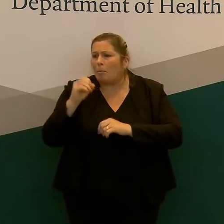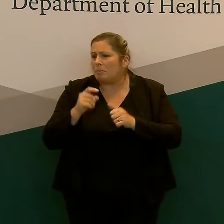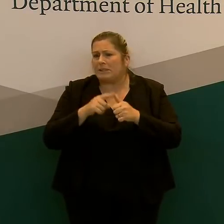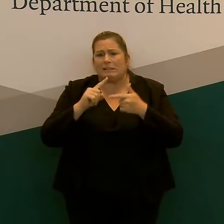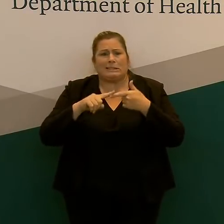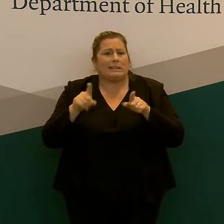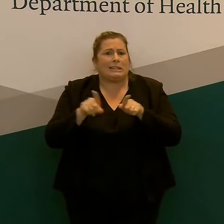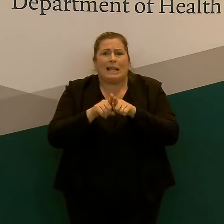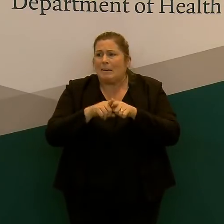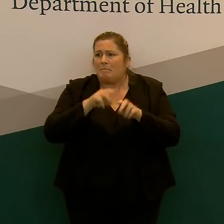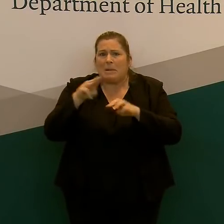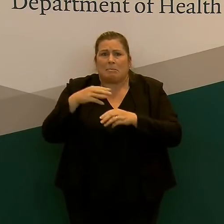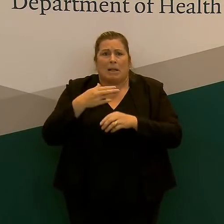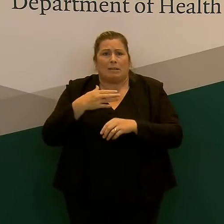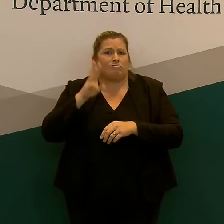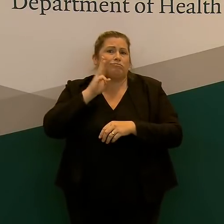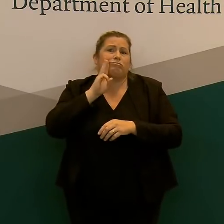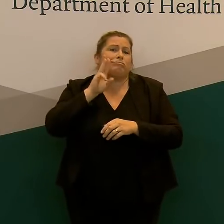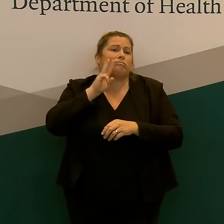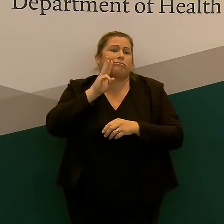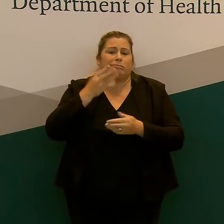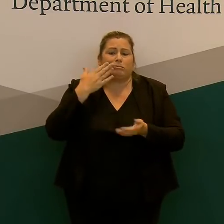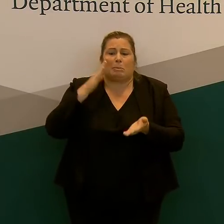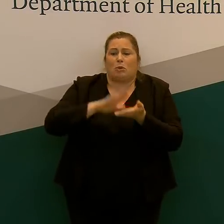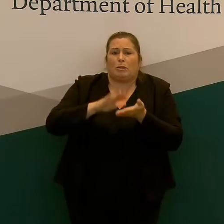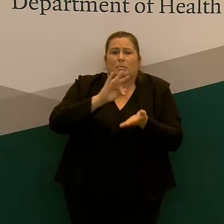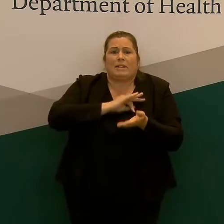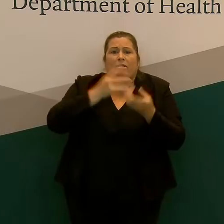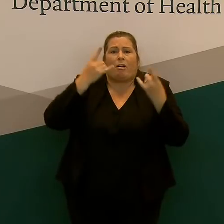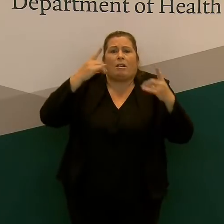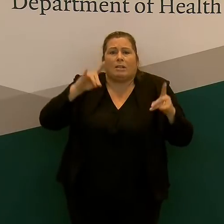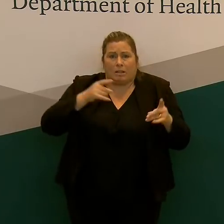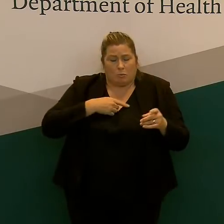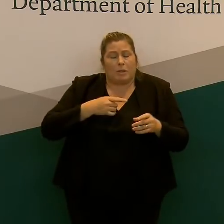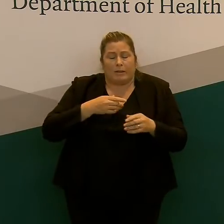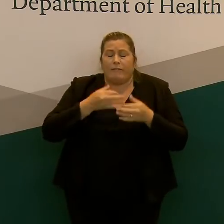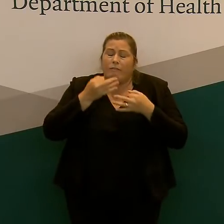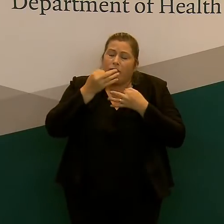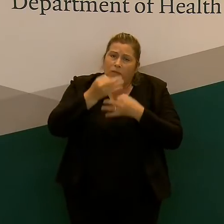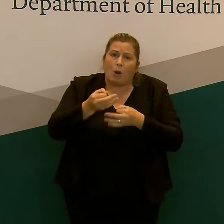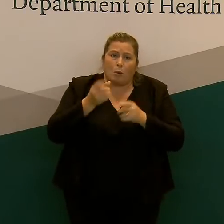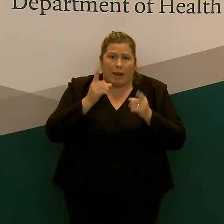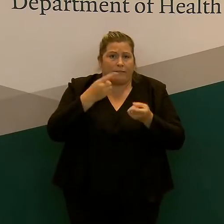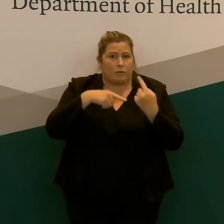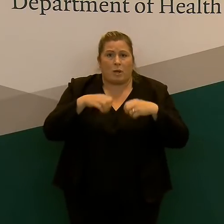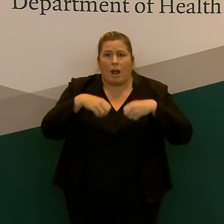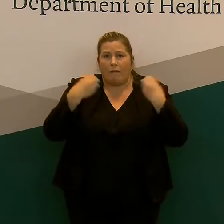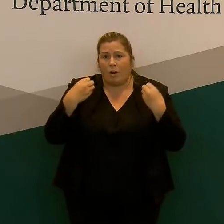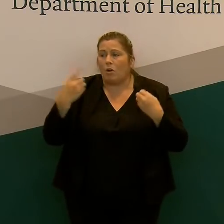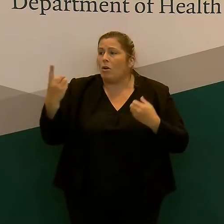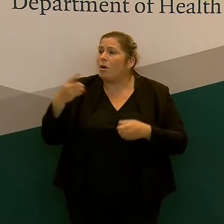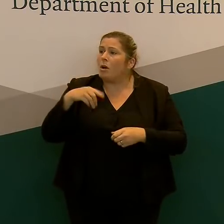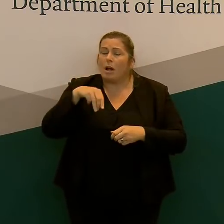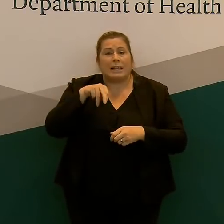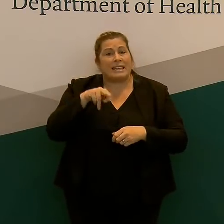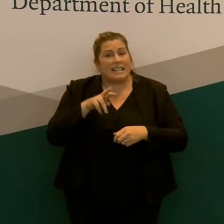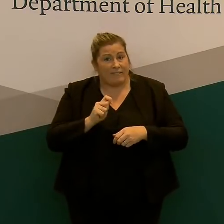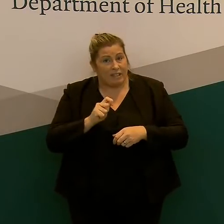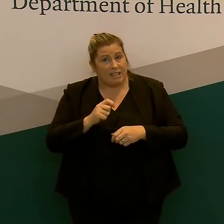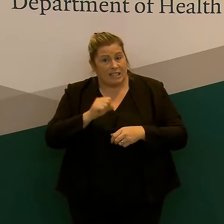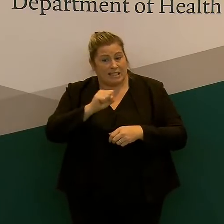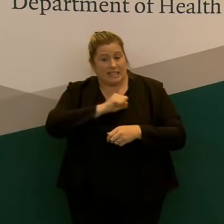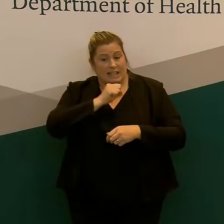hope intending passengers would, will listen to and follow the advice that we're giving. Mm. And is NPHET satisfied